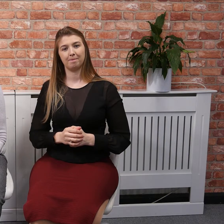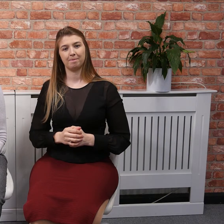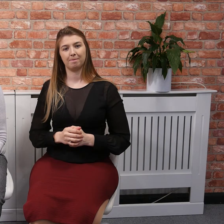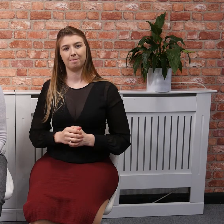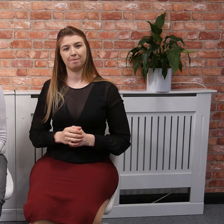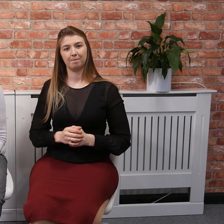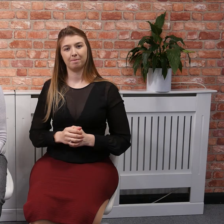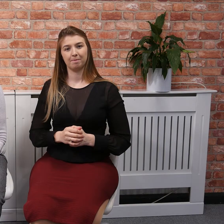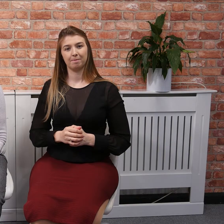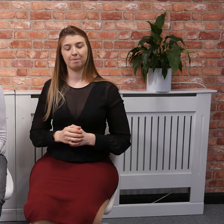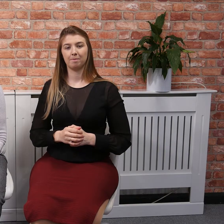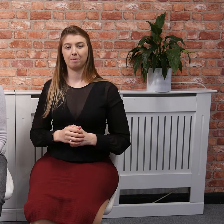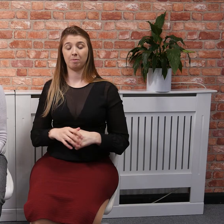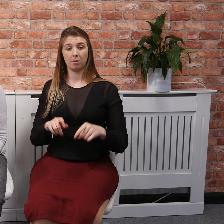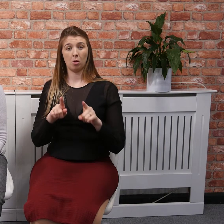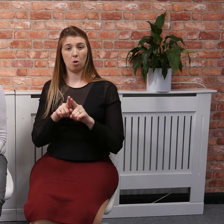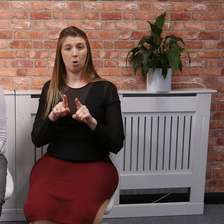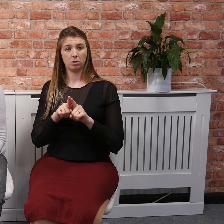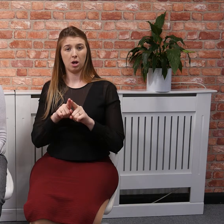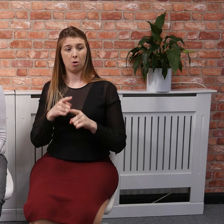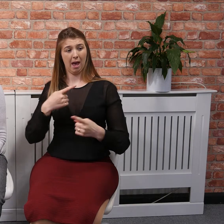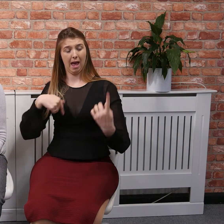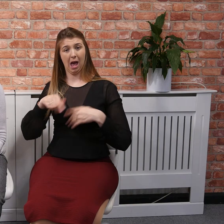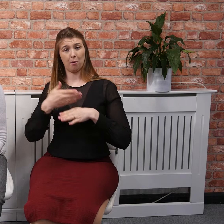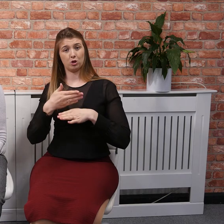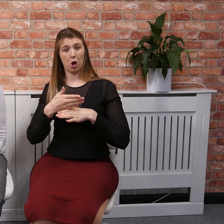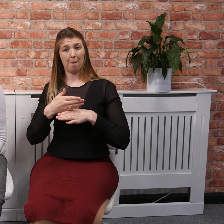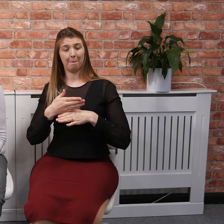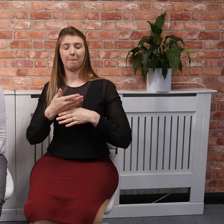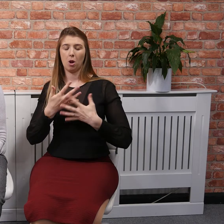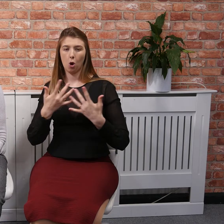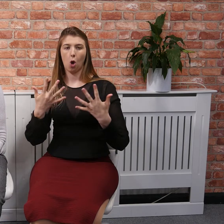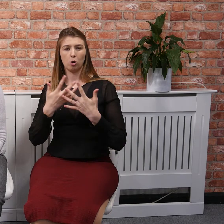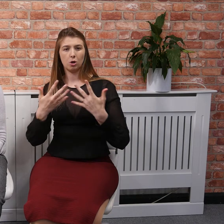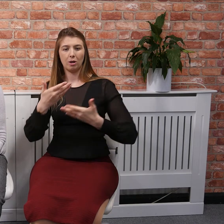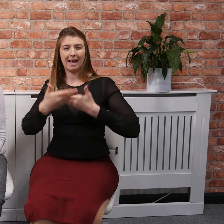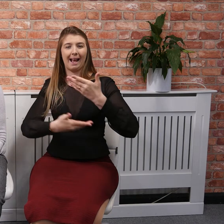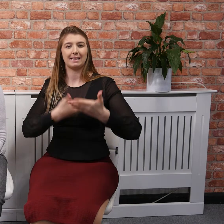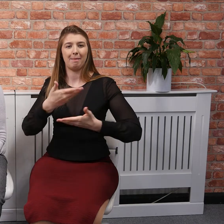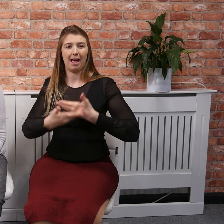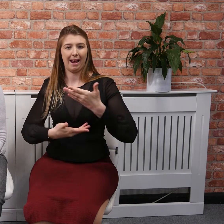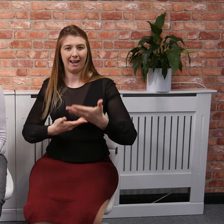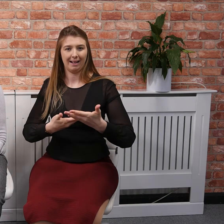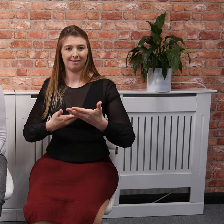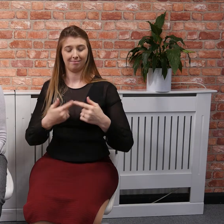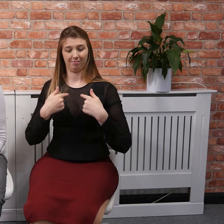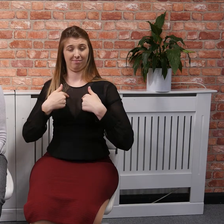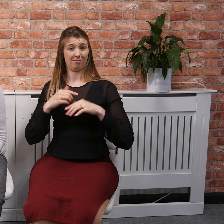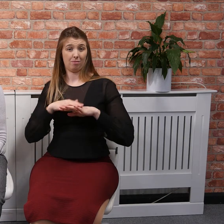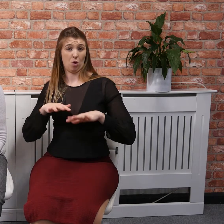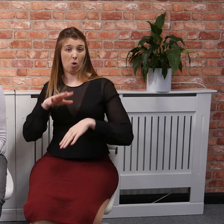We also quite often do a lot of explaining. We explain whatever we can. We're not doctors